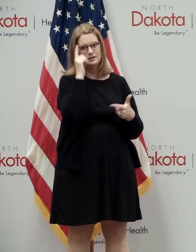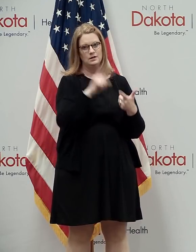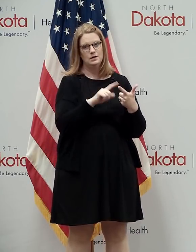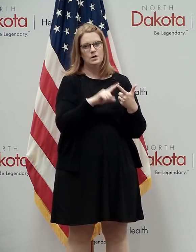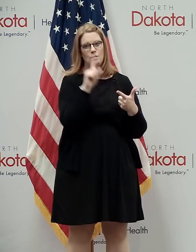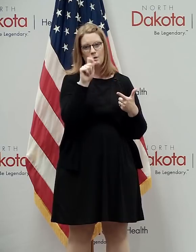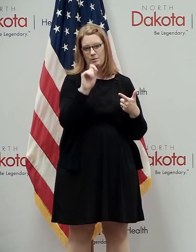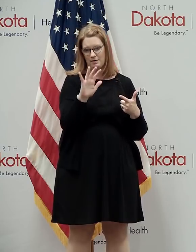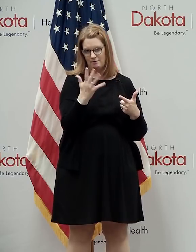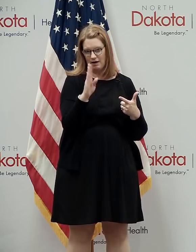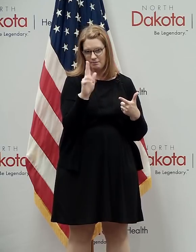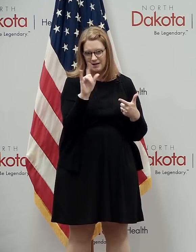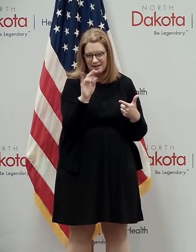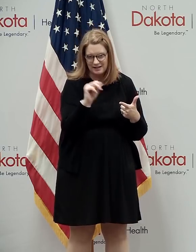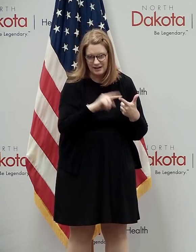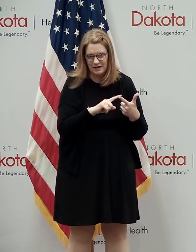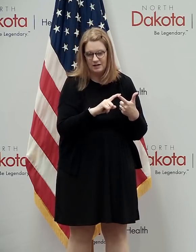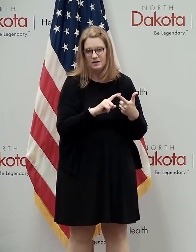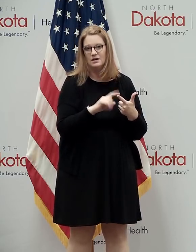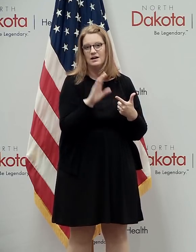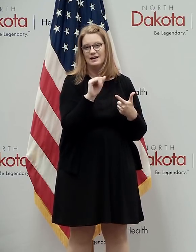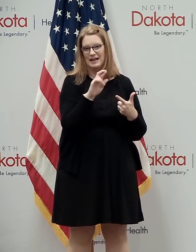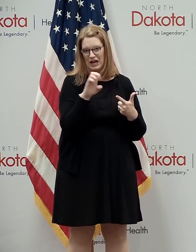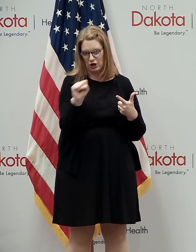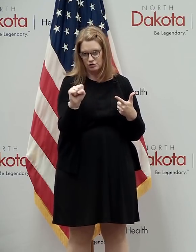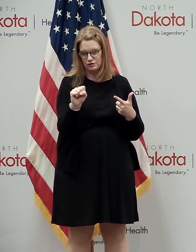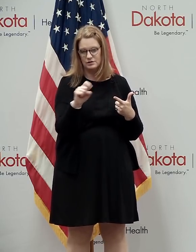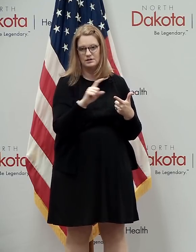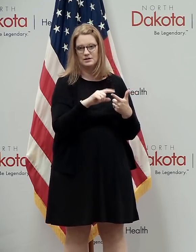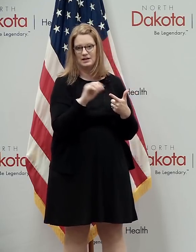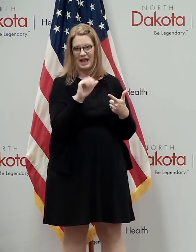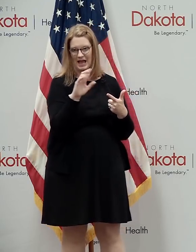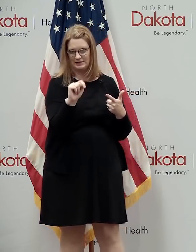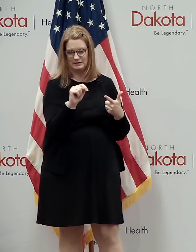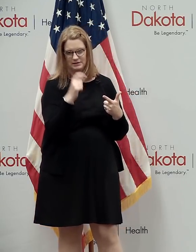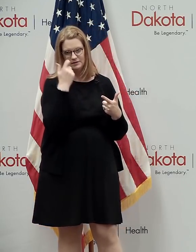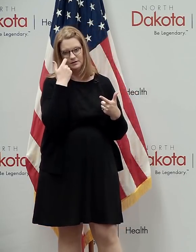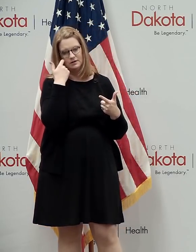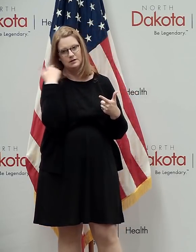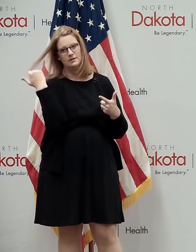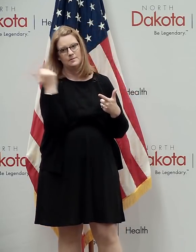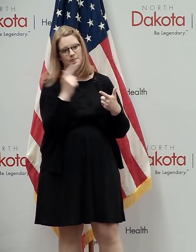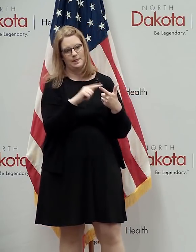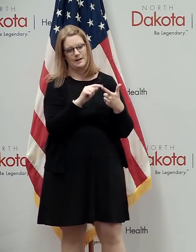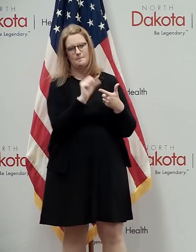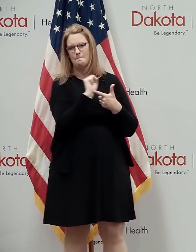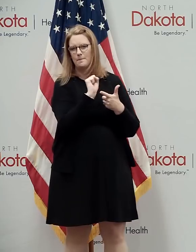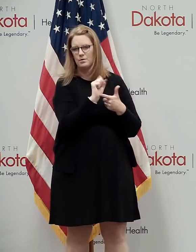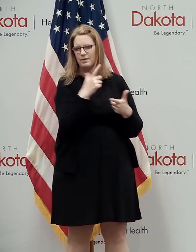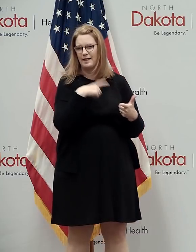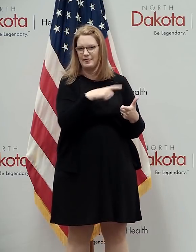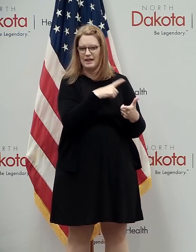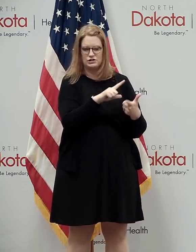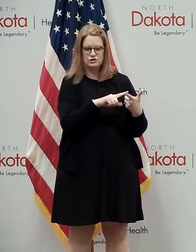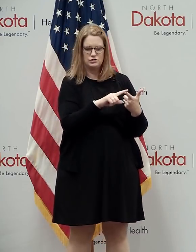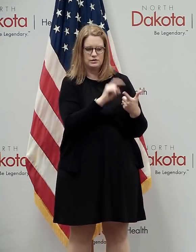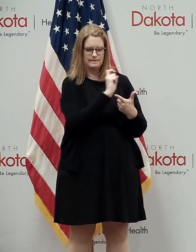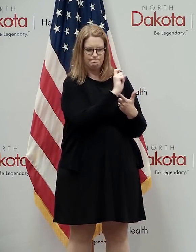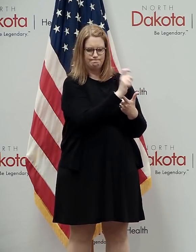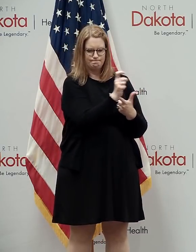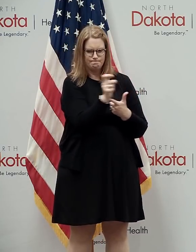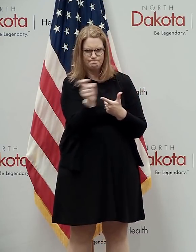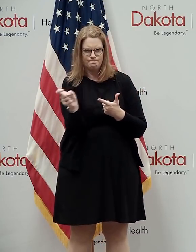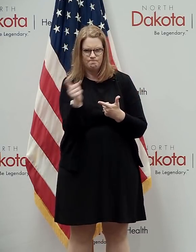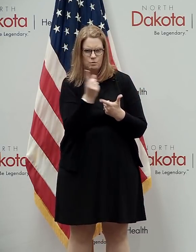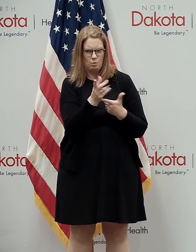$1.5 billion that the state received from the Coronavirus Relief Fund, which we're working with the legislature to distribute in the most strategic